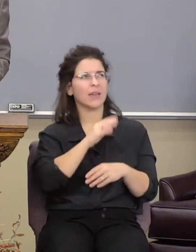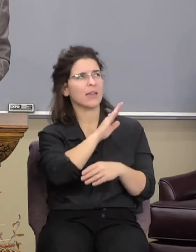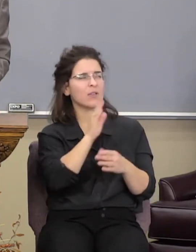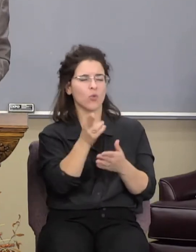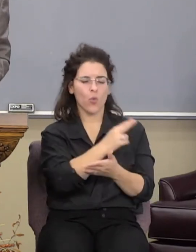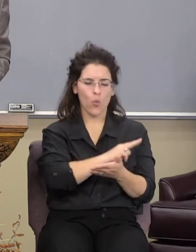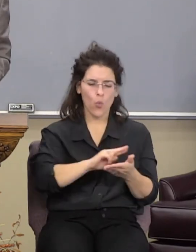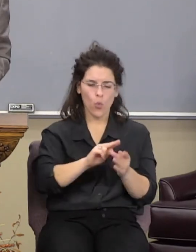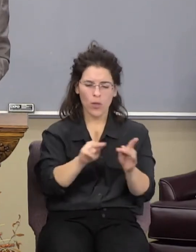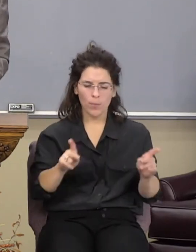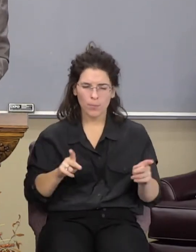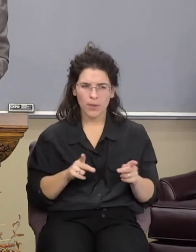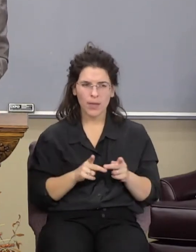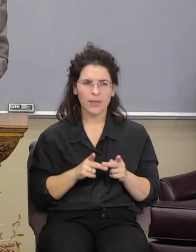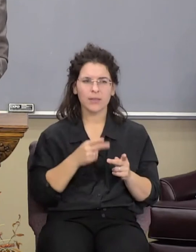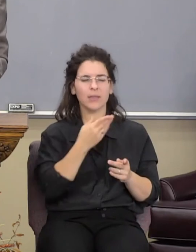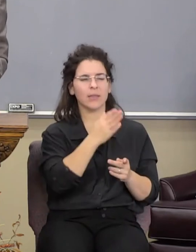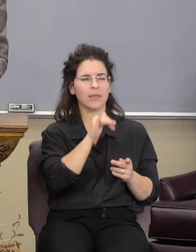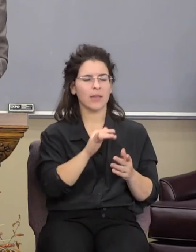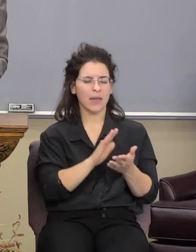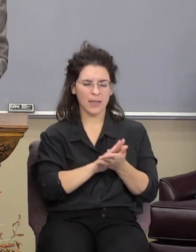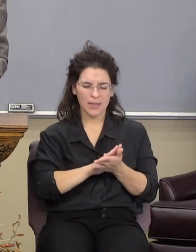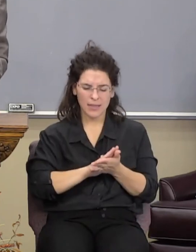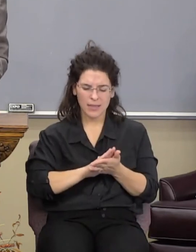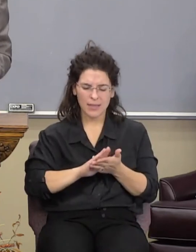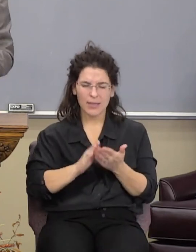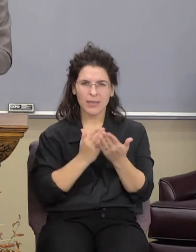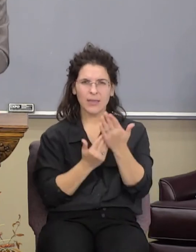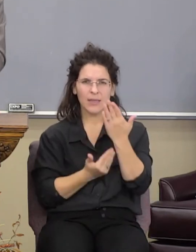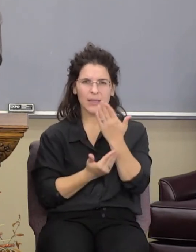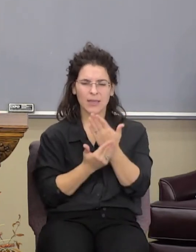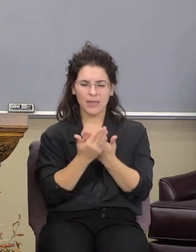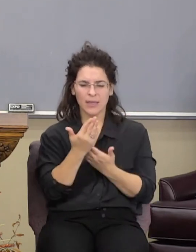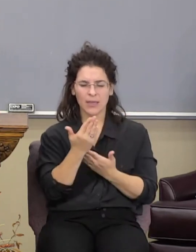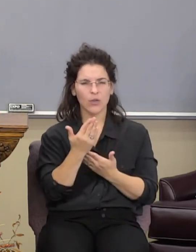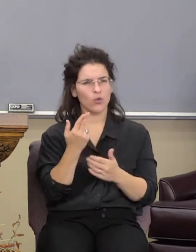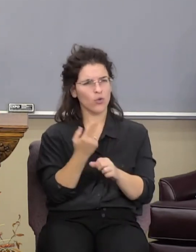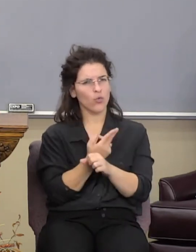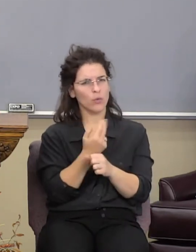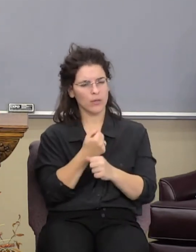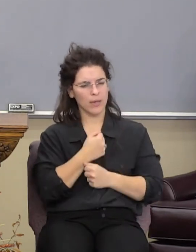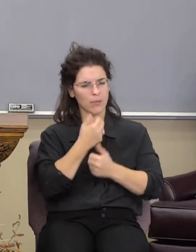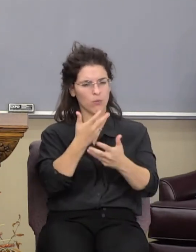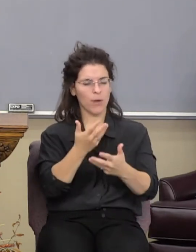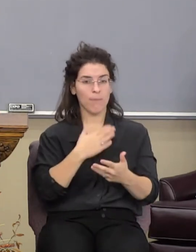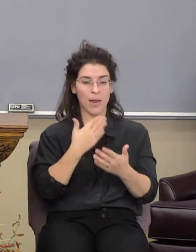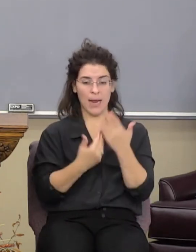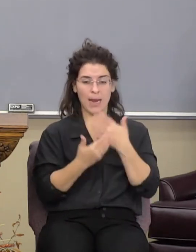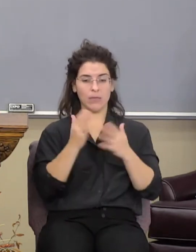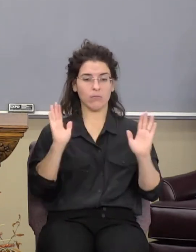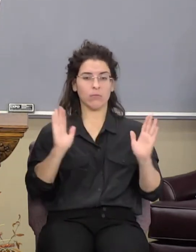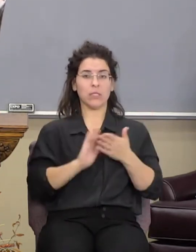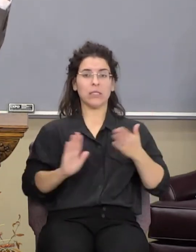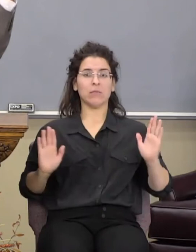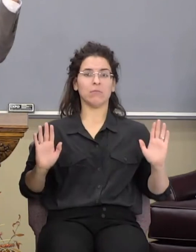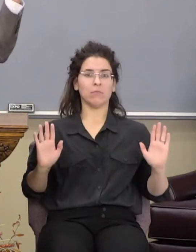place? He that hath clean hands. You ever use that expression? Hey, my hands are clean.